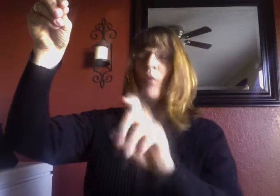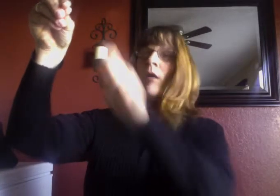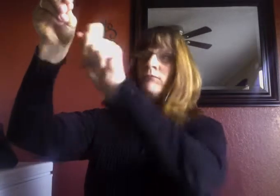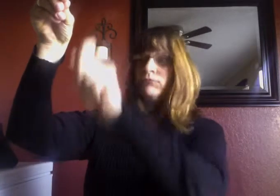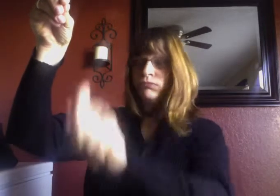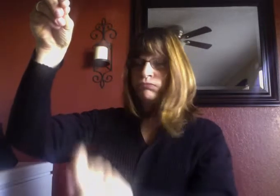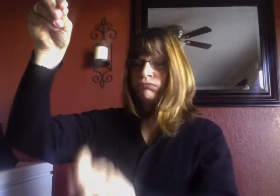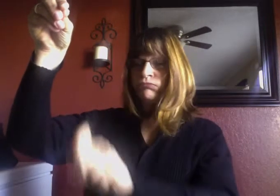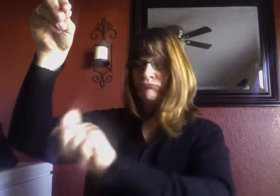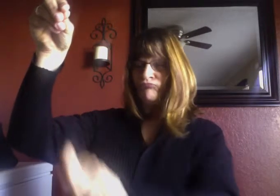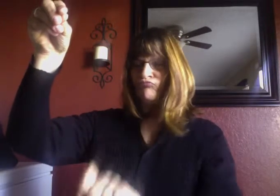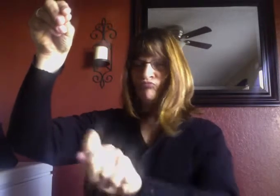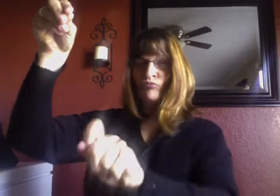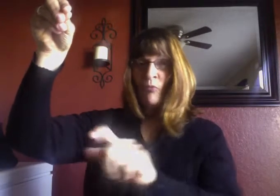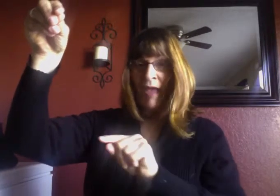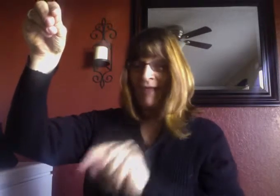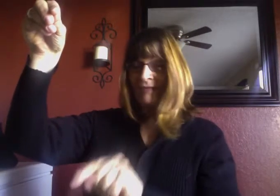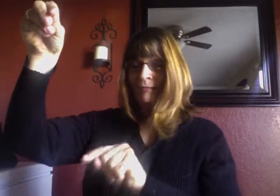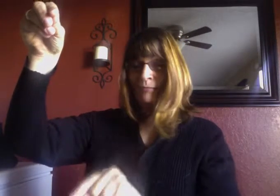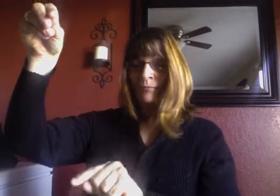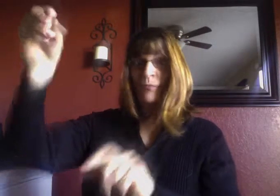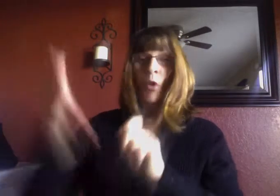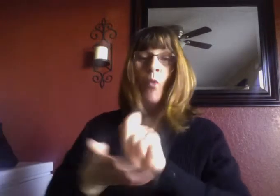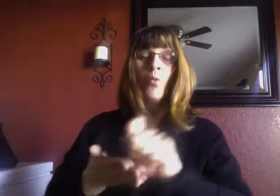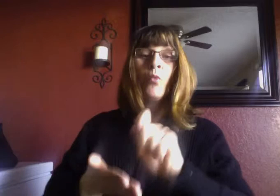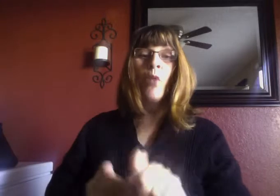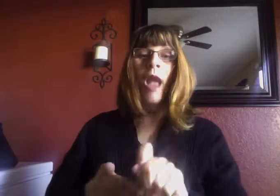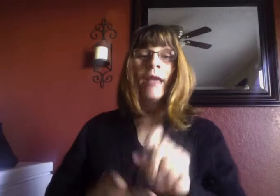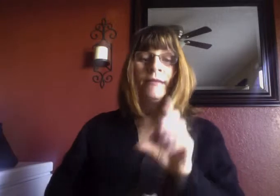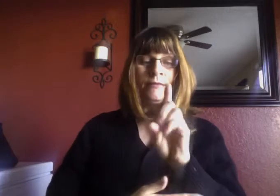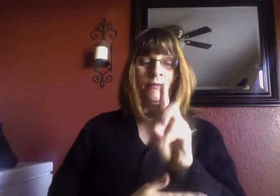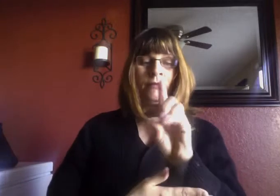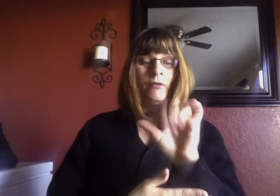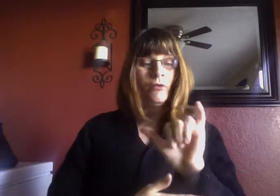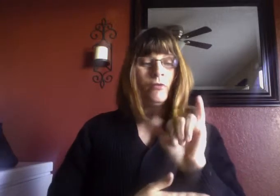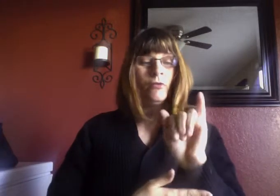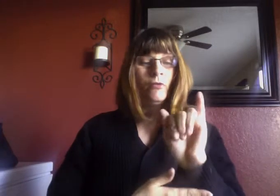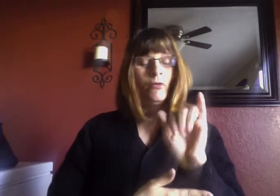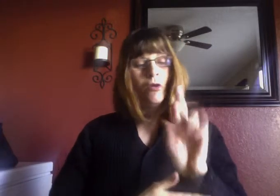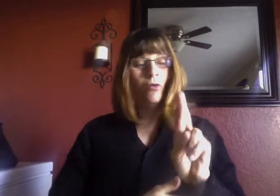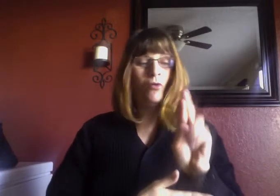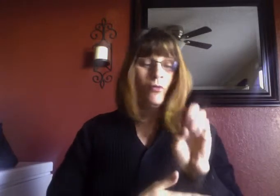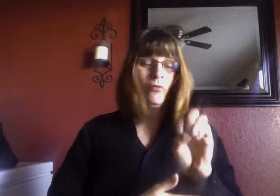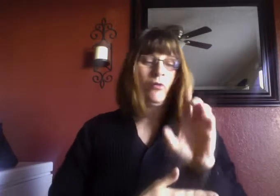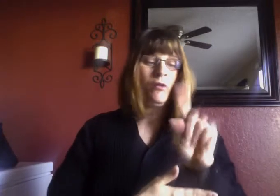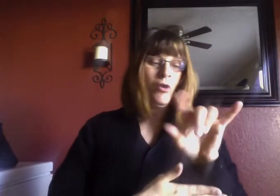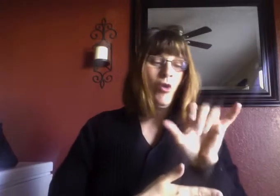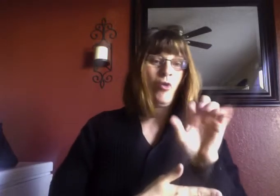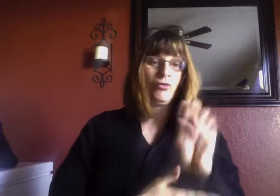arrow, put direction of impulse. And then just superimpose these three words on that